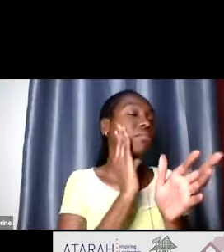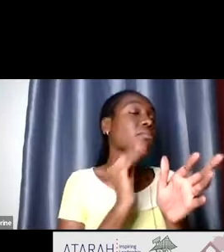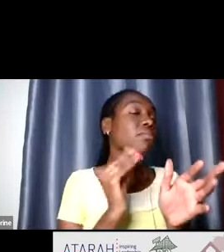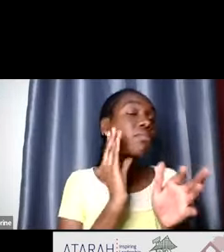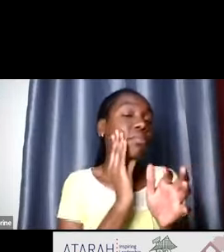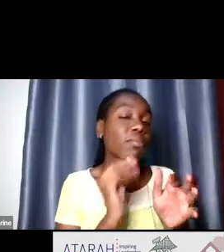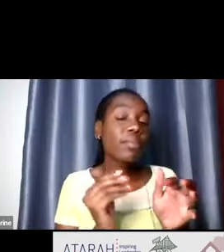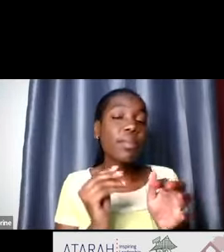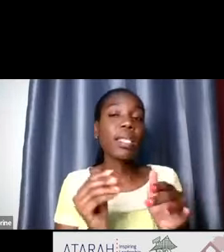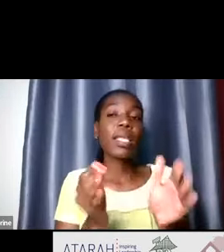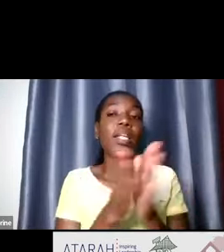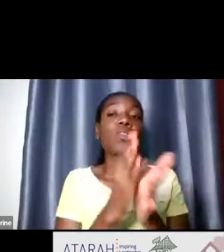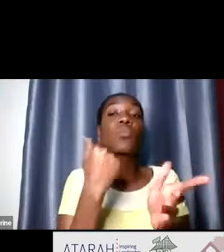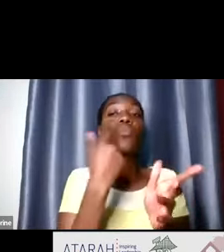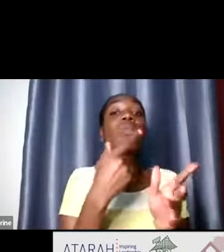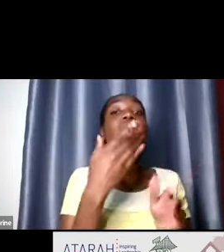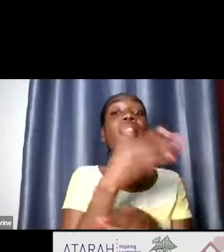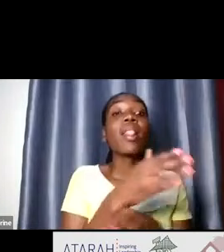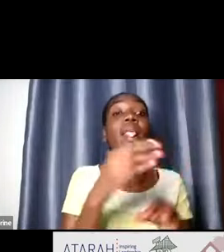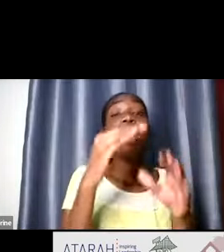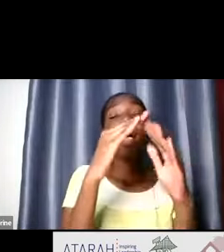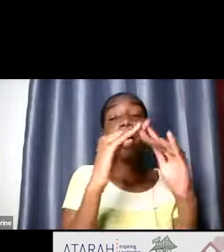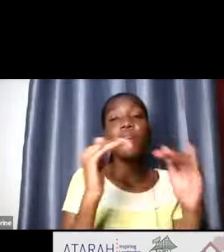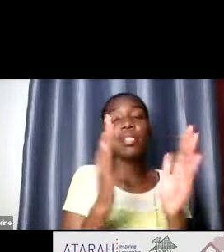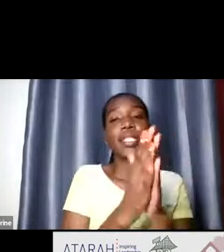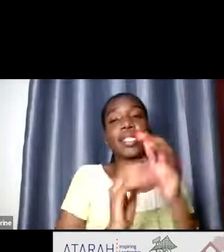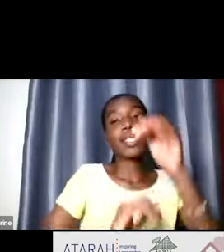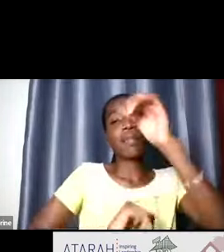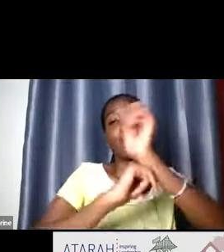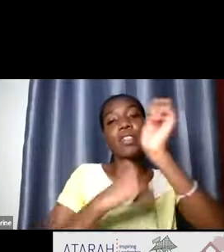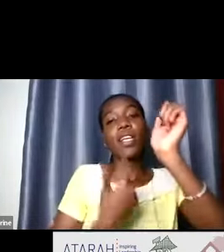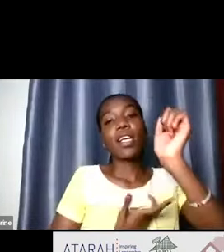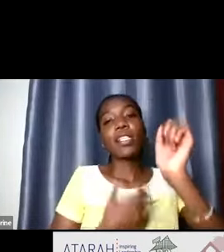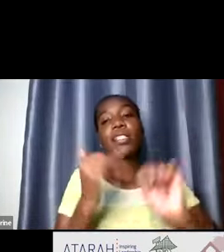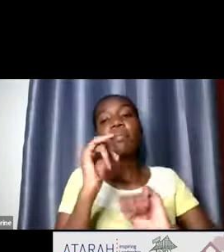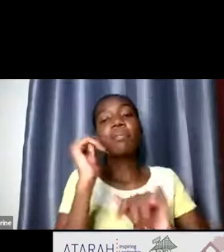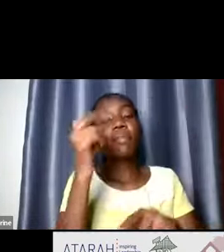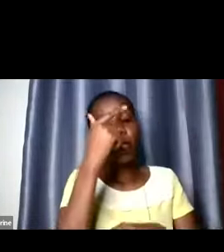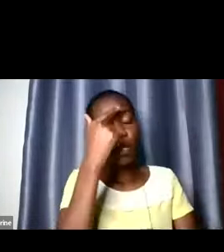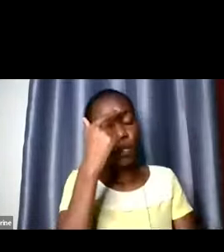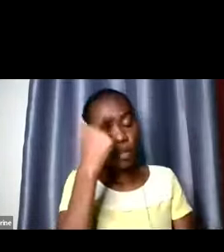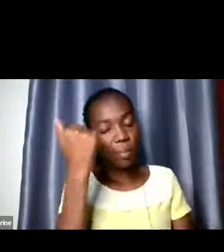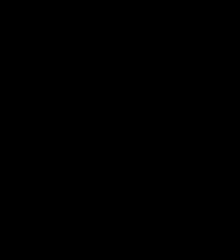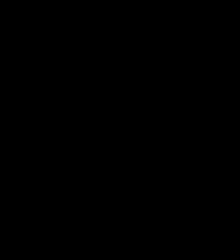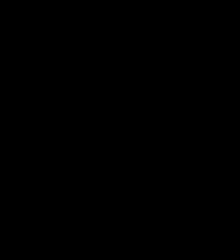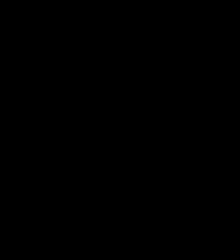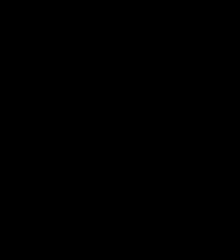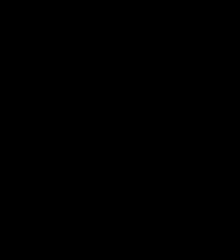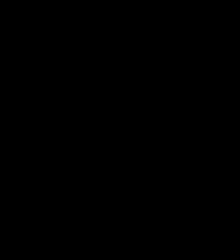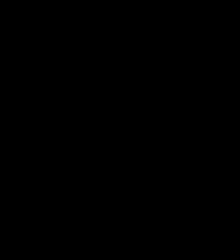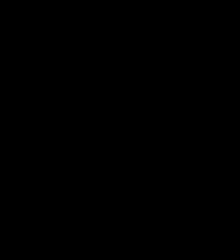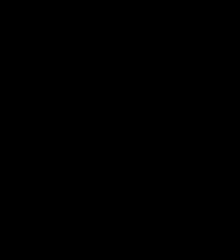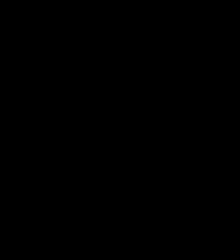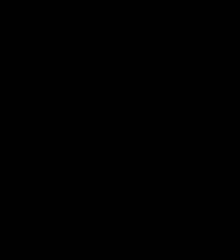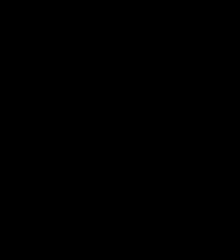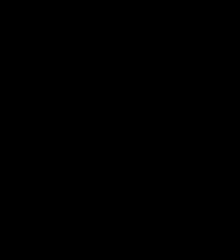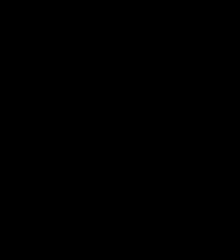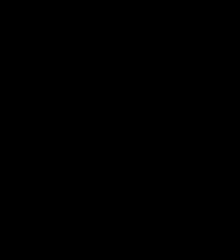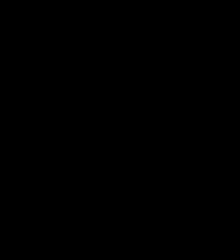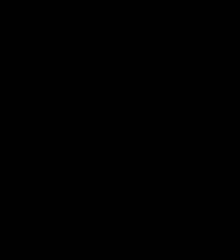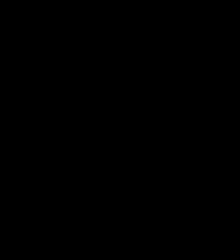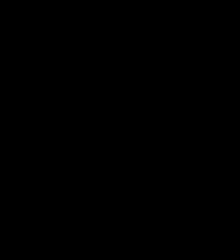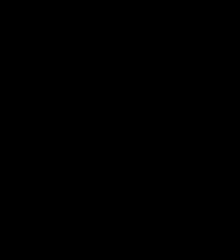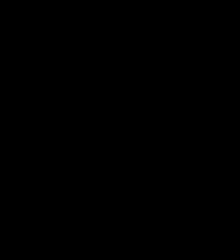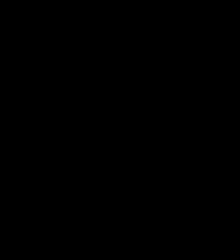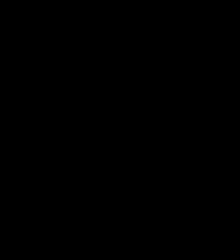who will be in the house, who will be supporting us on that. Please don't miss out. And Frank has said, I will pay for end of year